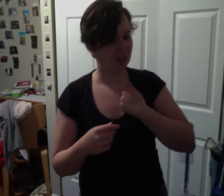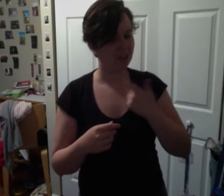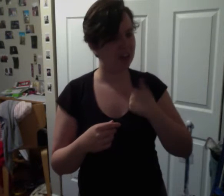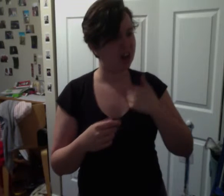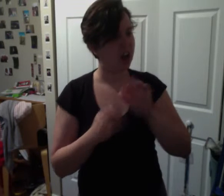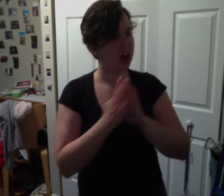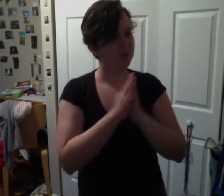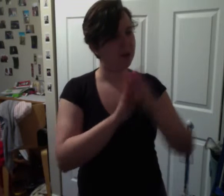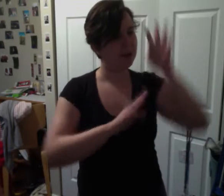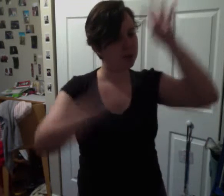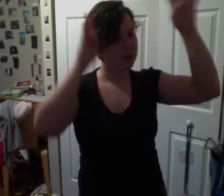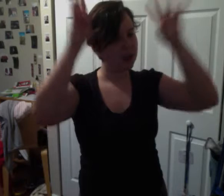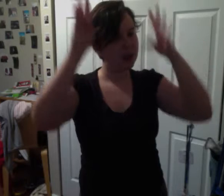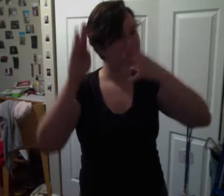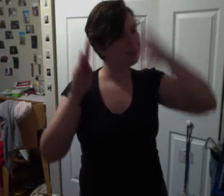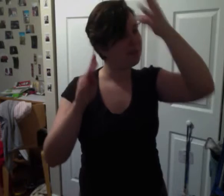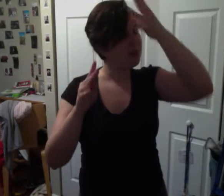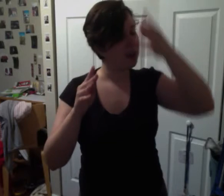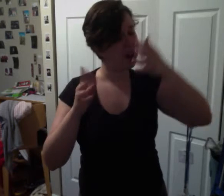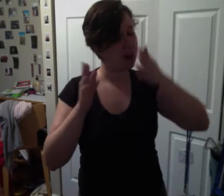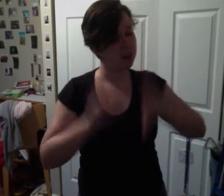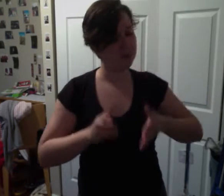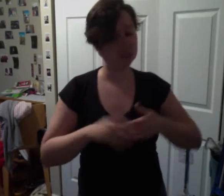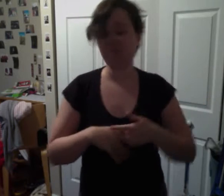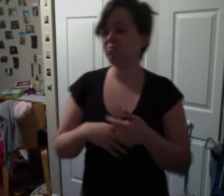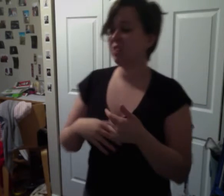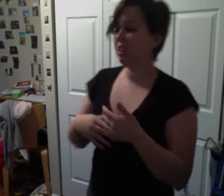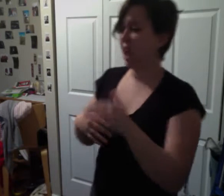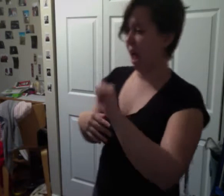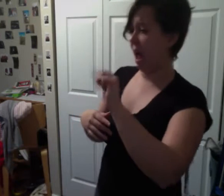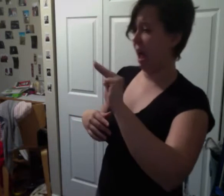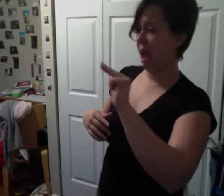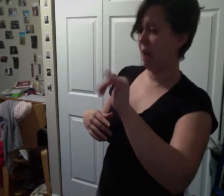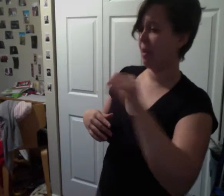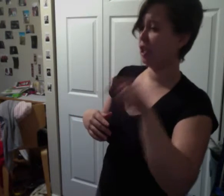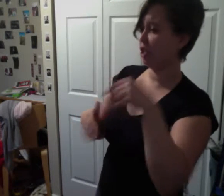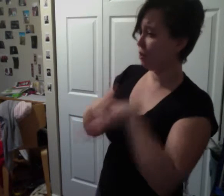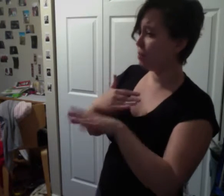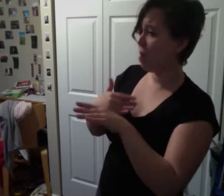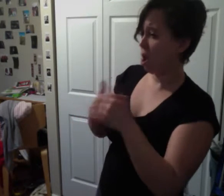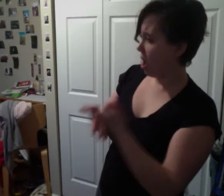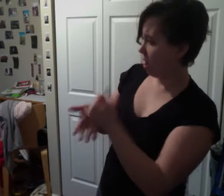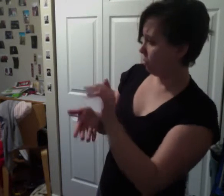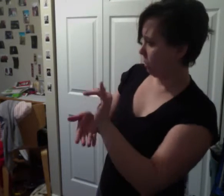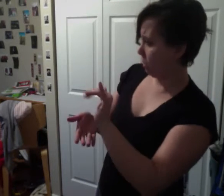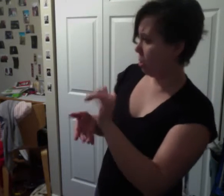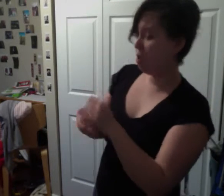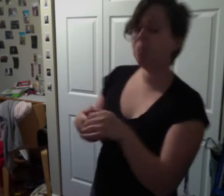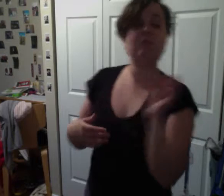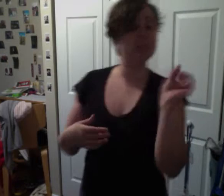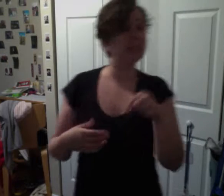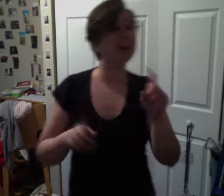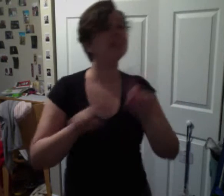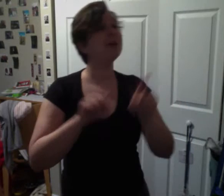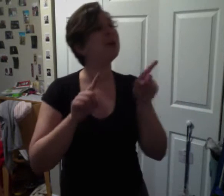And that helped when Amy was born? And that helped when Amy was born, but you are just so incredibly special to me. And I'm so